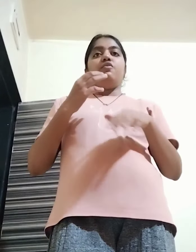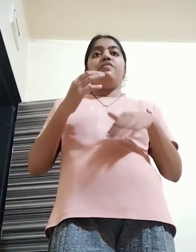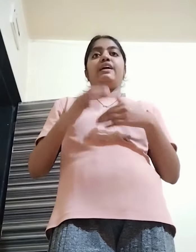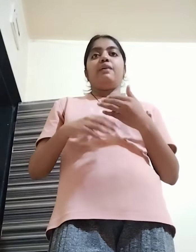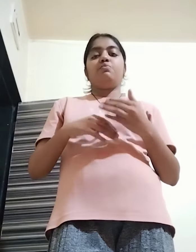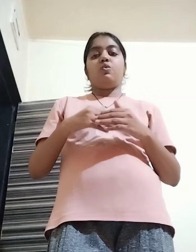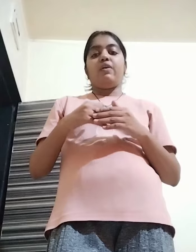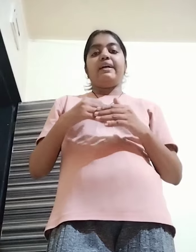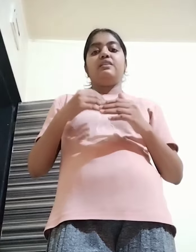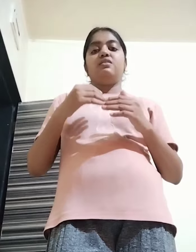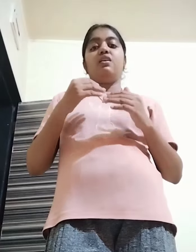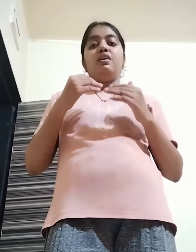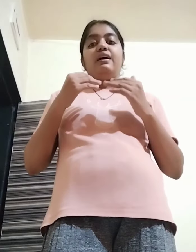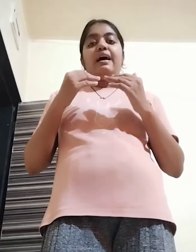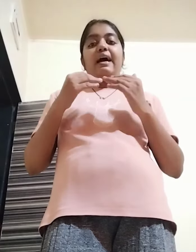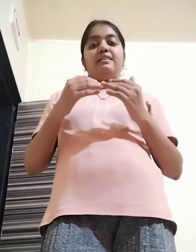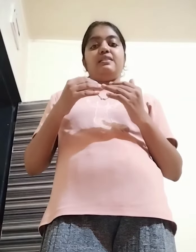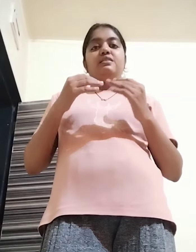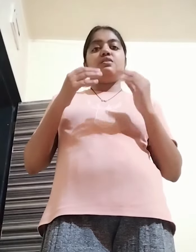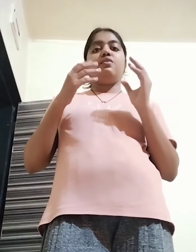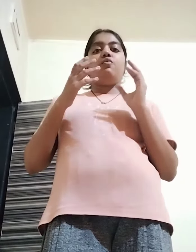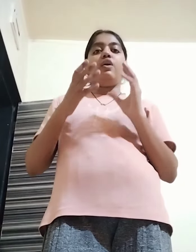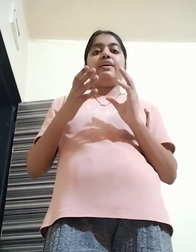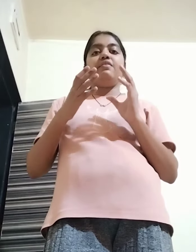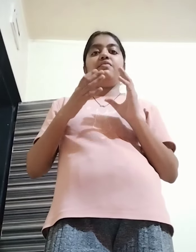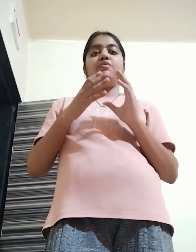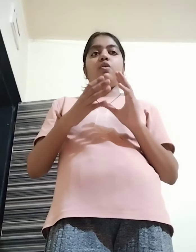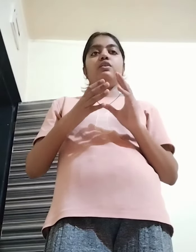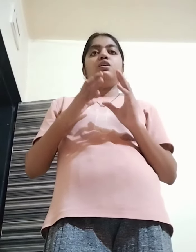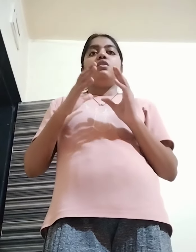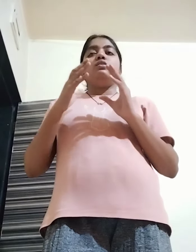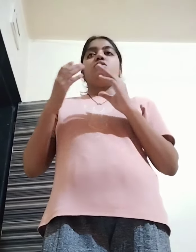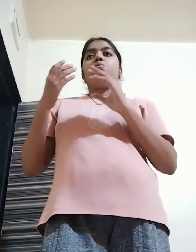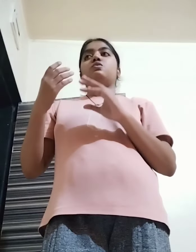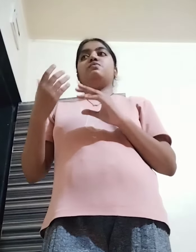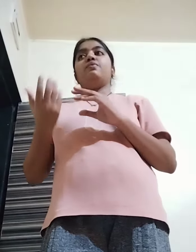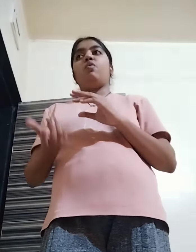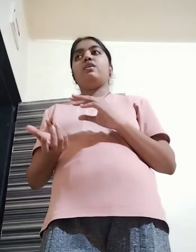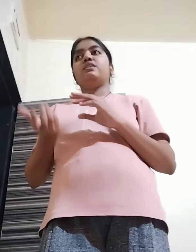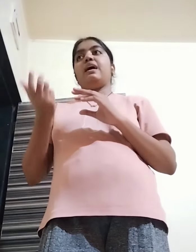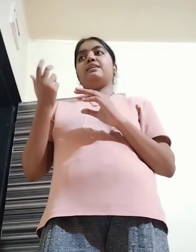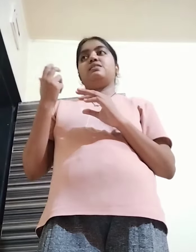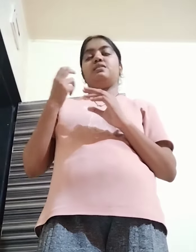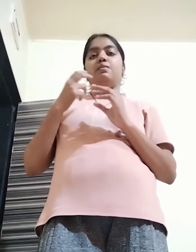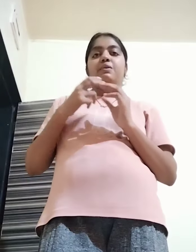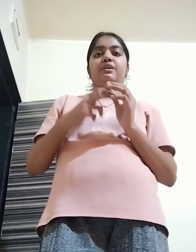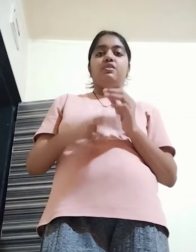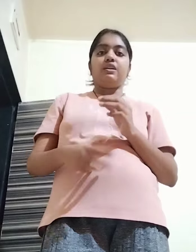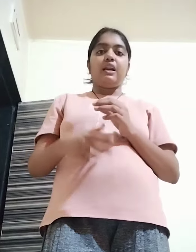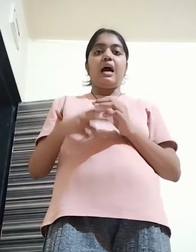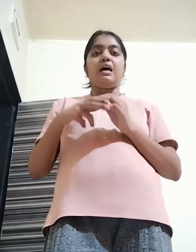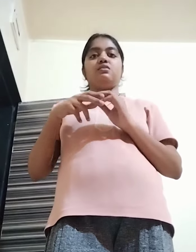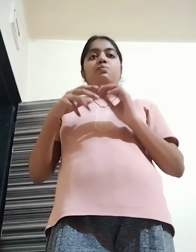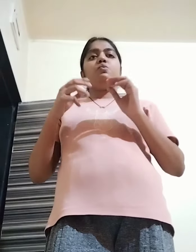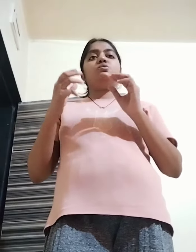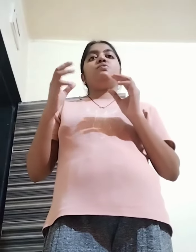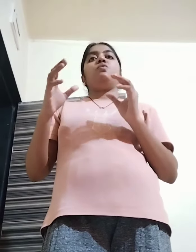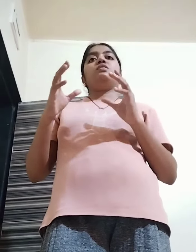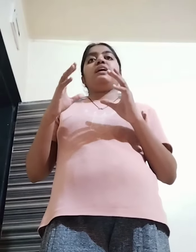can provide the access whatever we want. Suppose we want the access in the particular class, suppose we want the